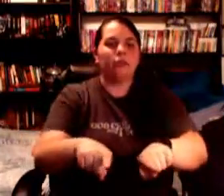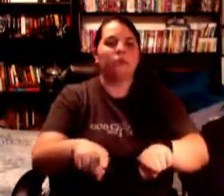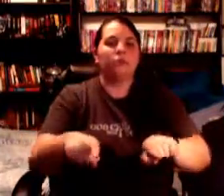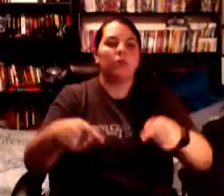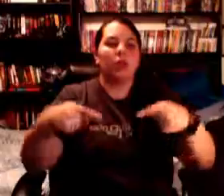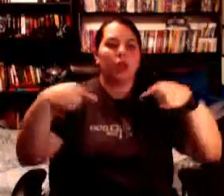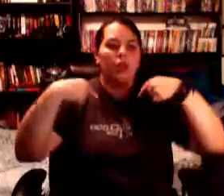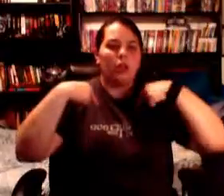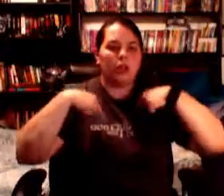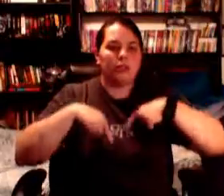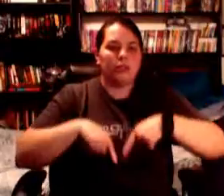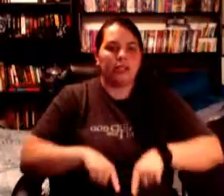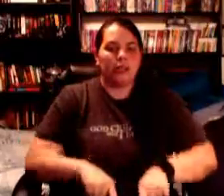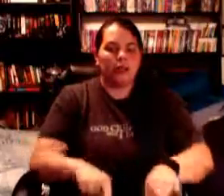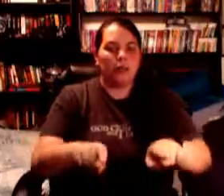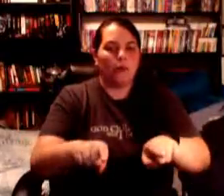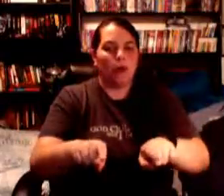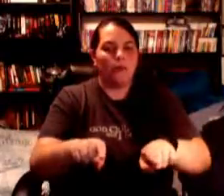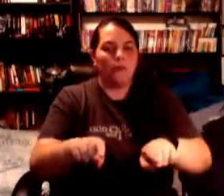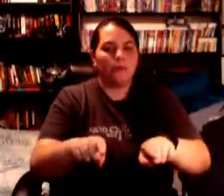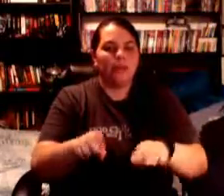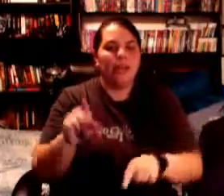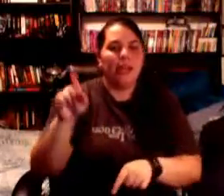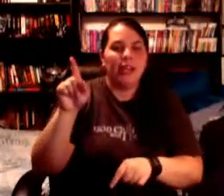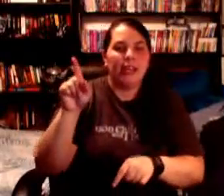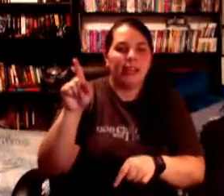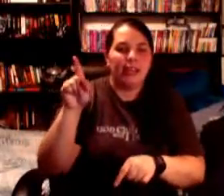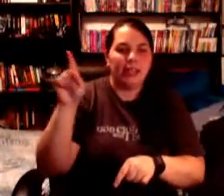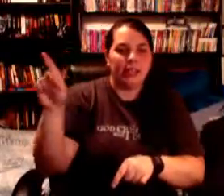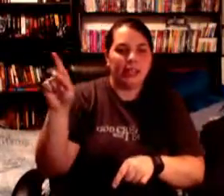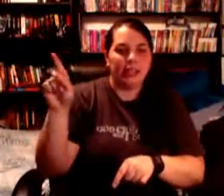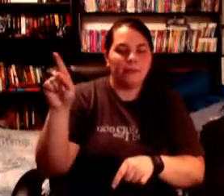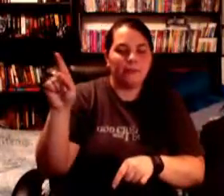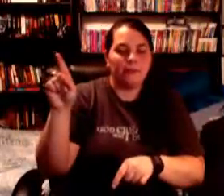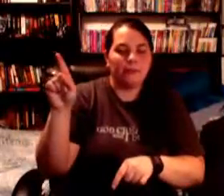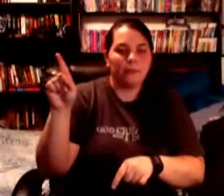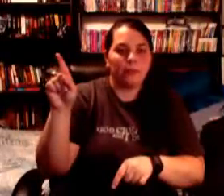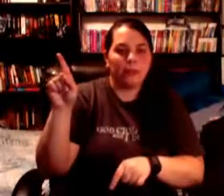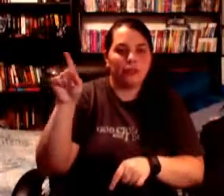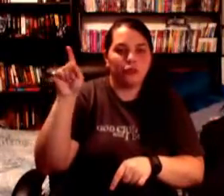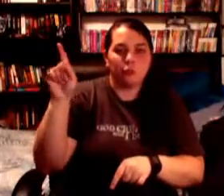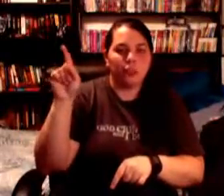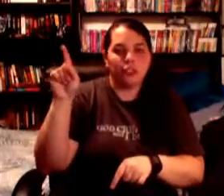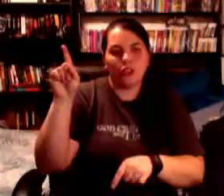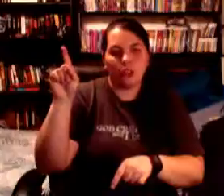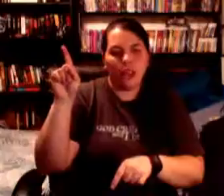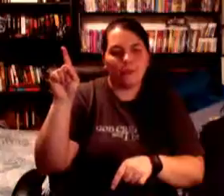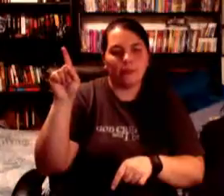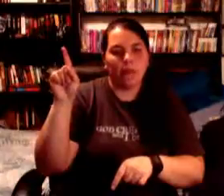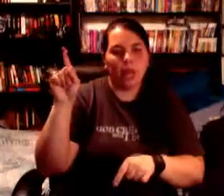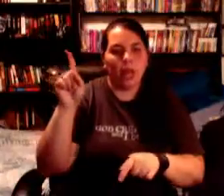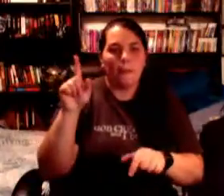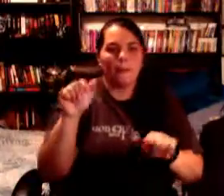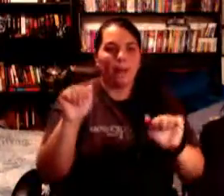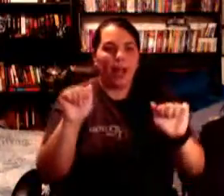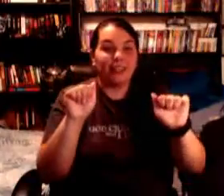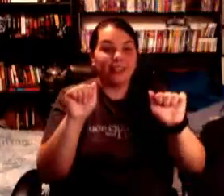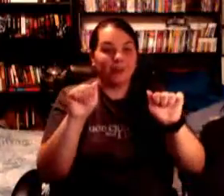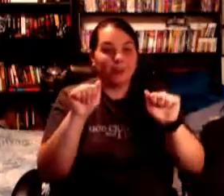out. Down and out. While. He pointed to heaven. Blessed. Remember the